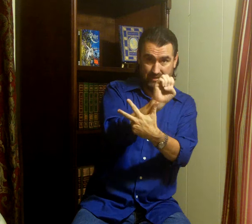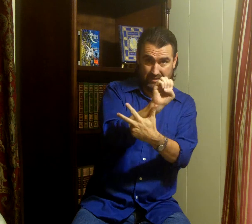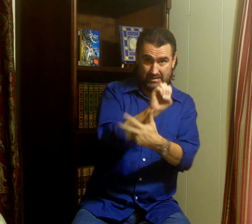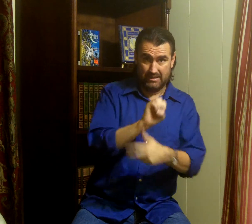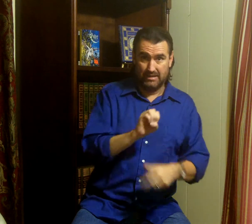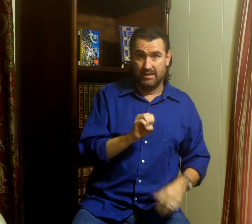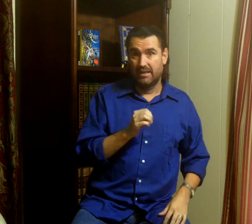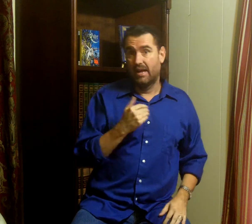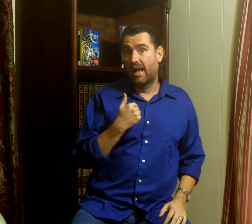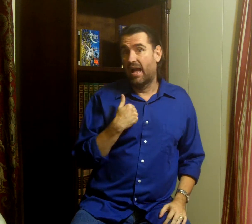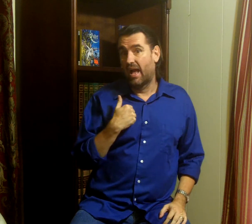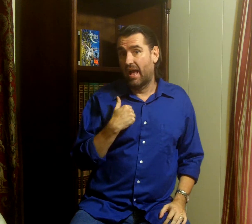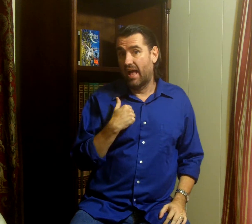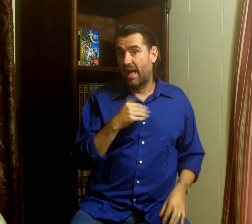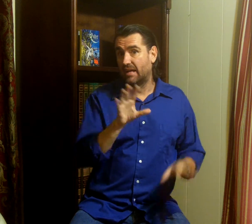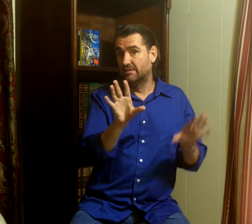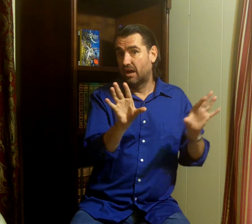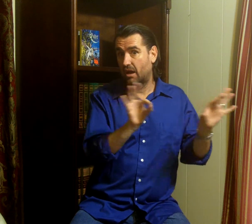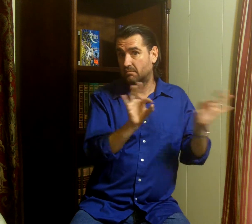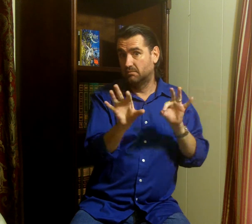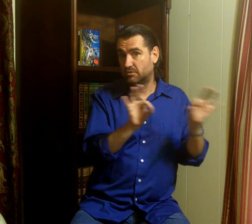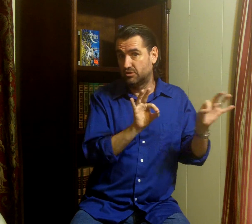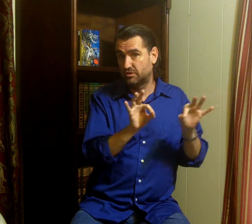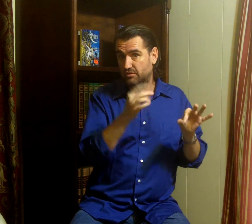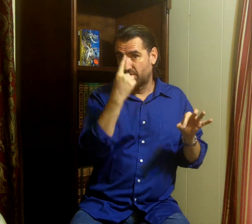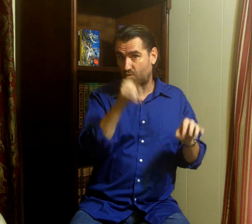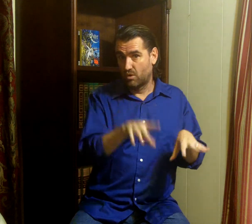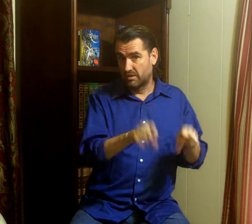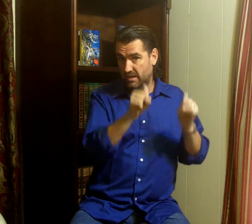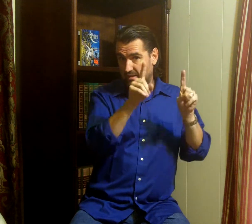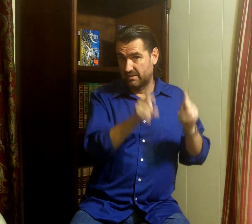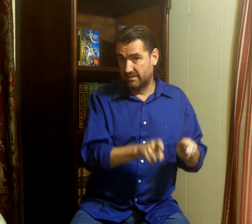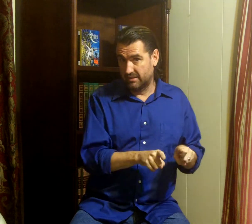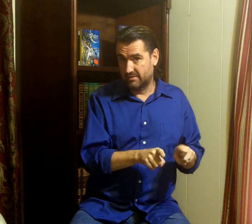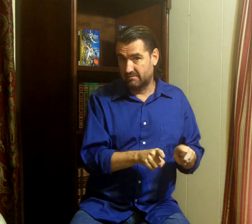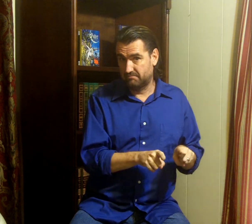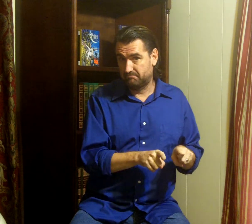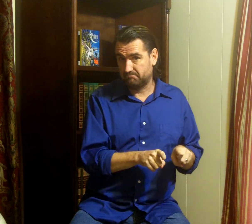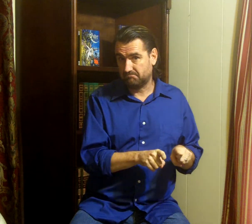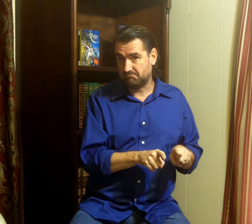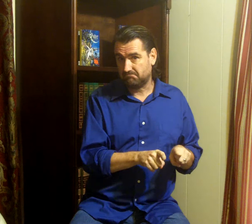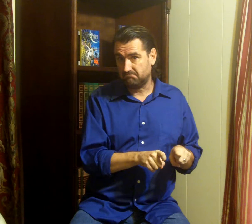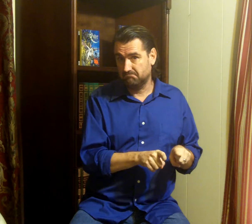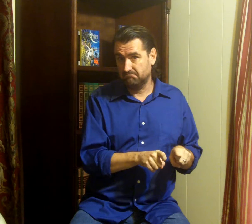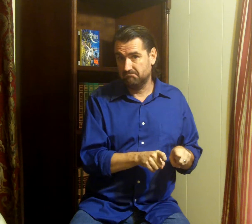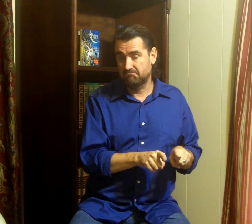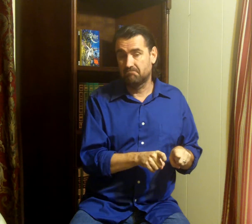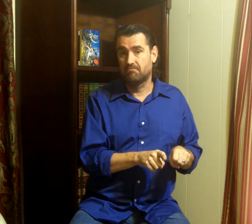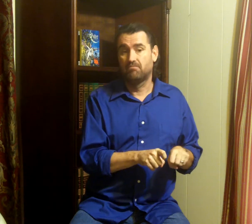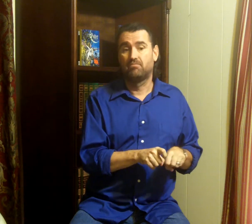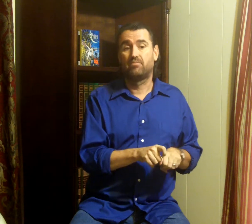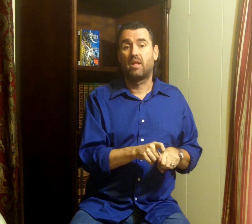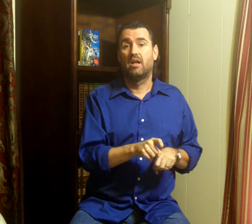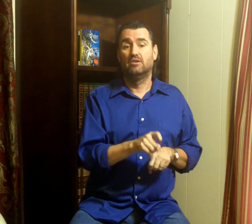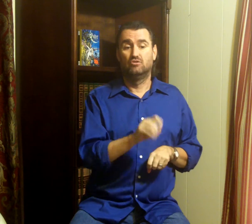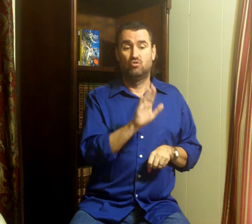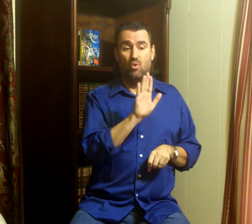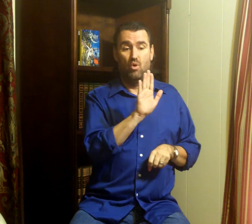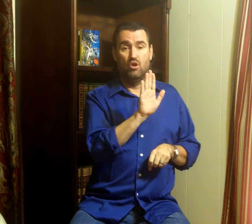options for you to choose from if you want to take their test, their evaluation. So ESSE, you can take an elementary version